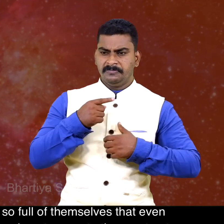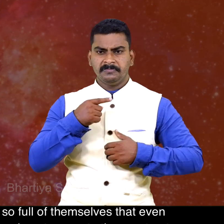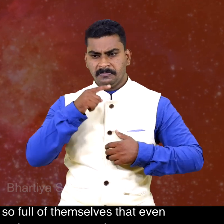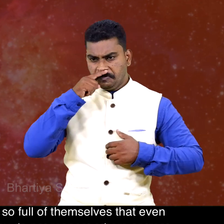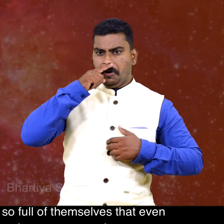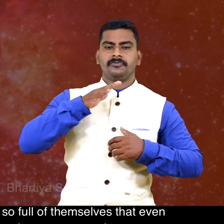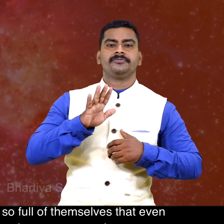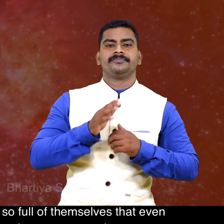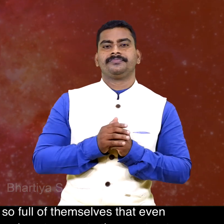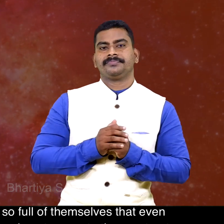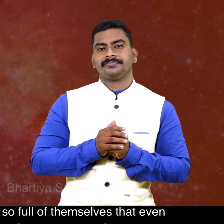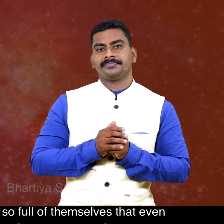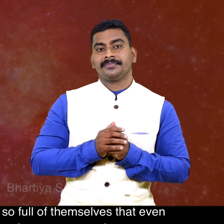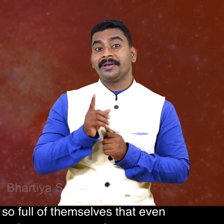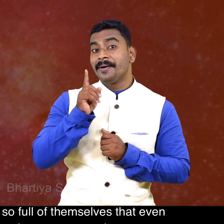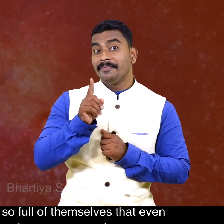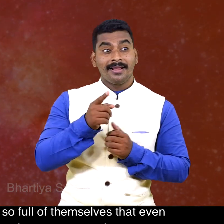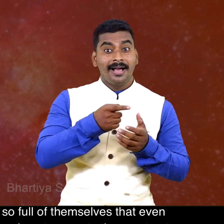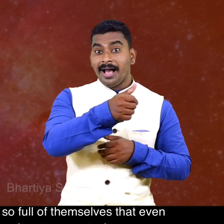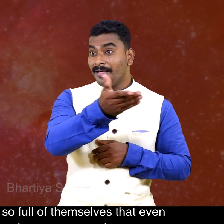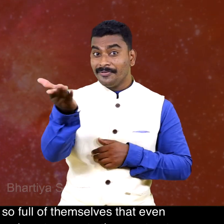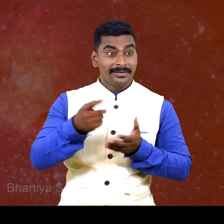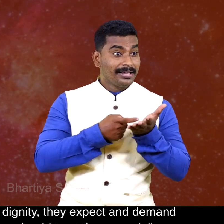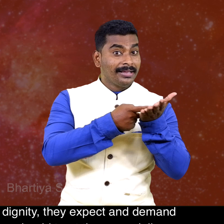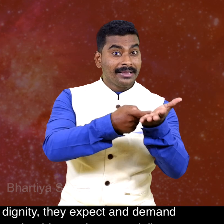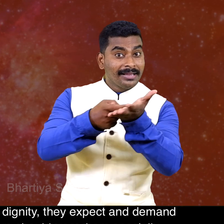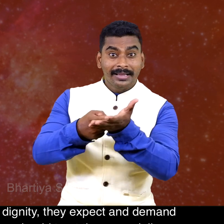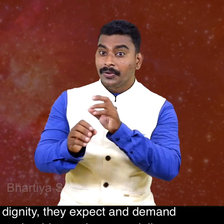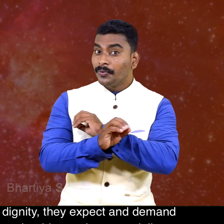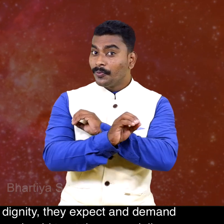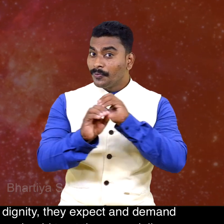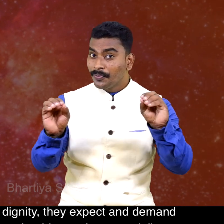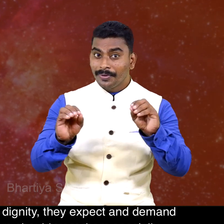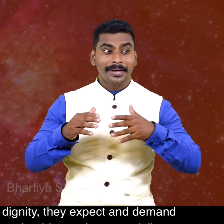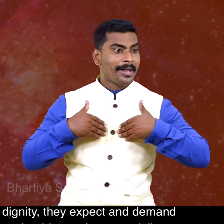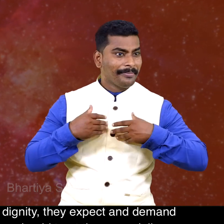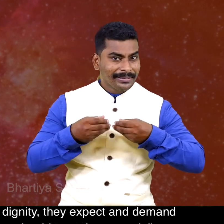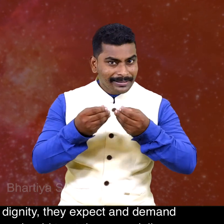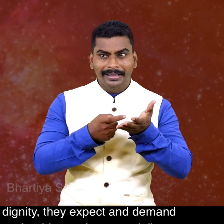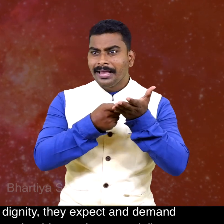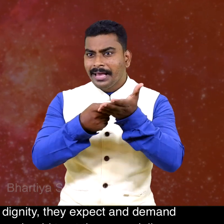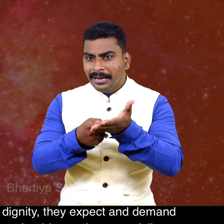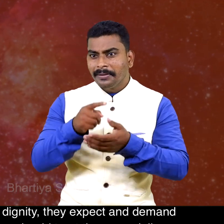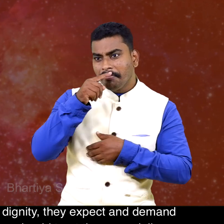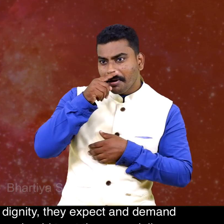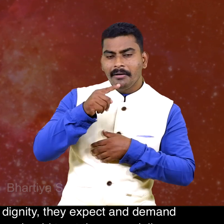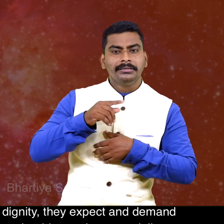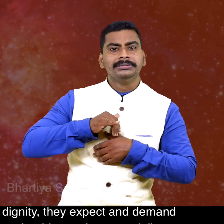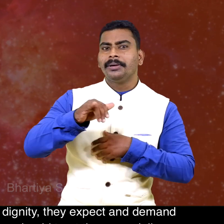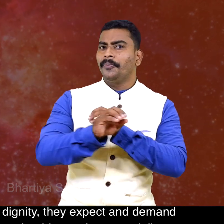though they do not respect others or treat others with dignity, they expect and